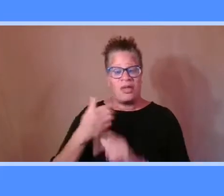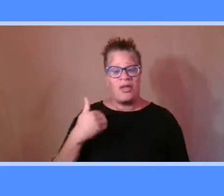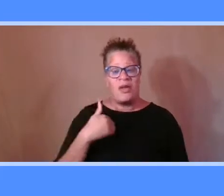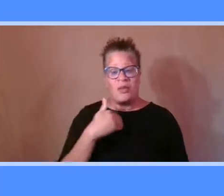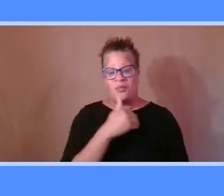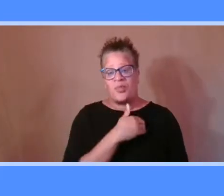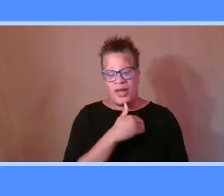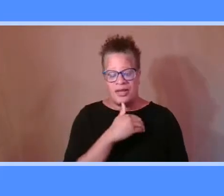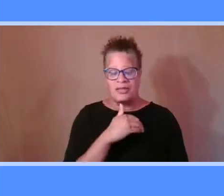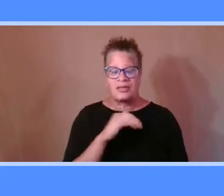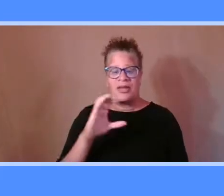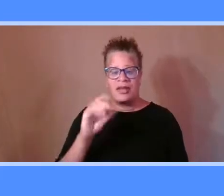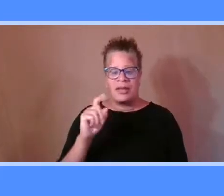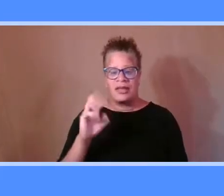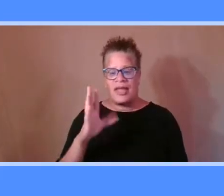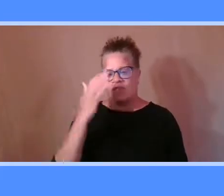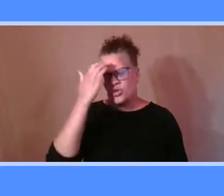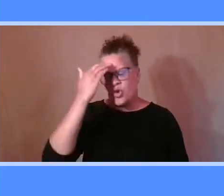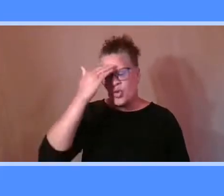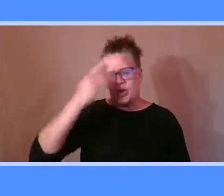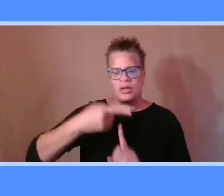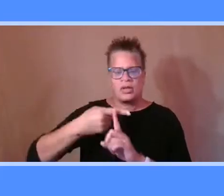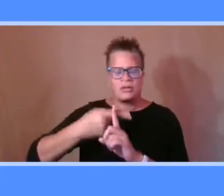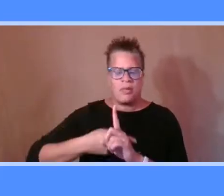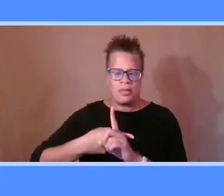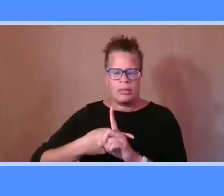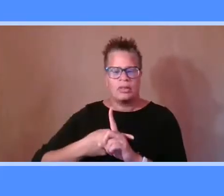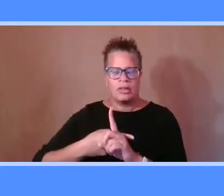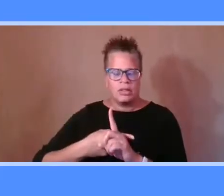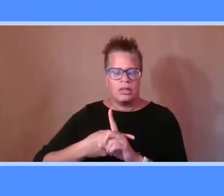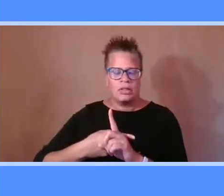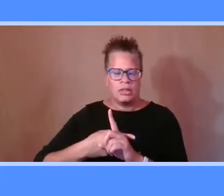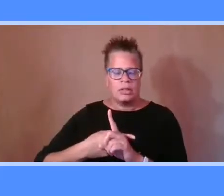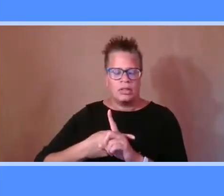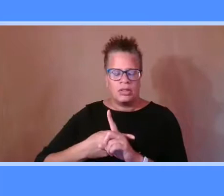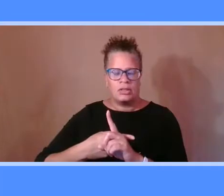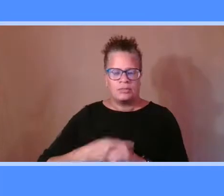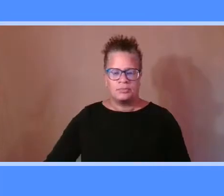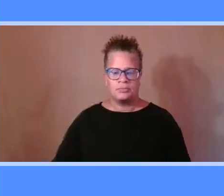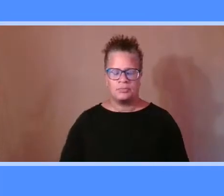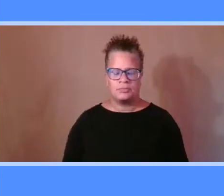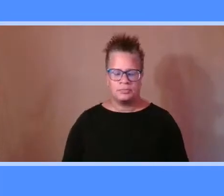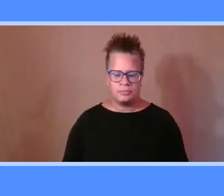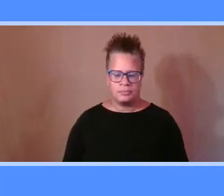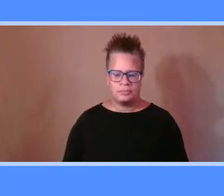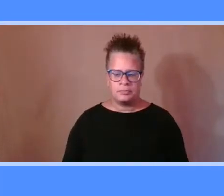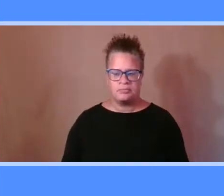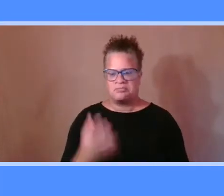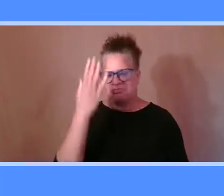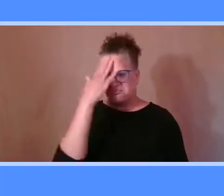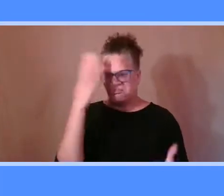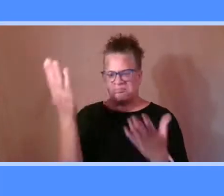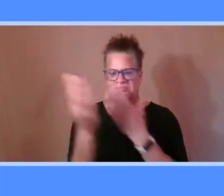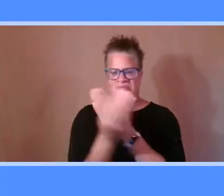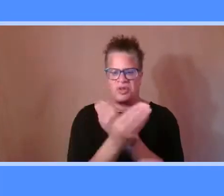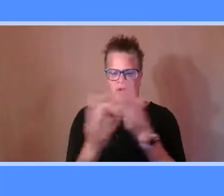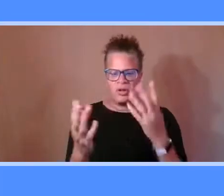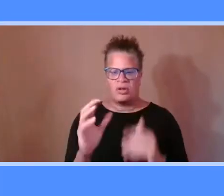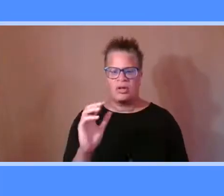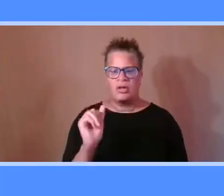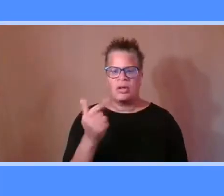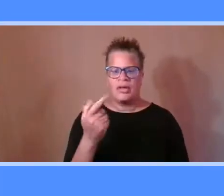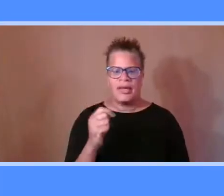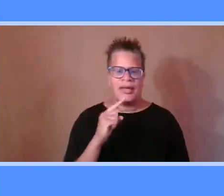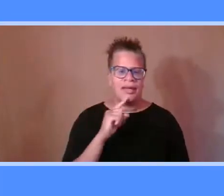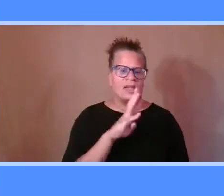Breast Cancer Awareness Month, and so want to just let people know that at age